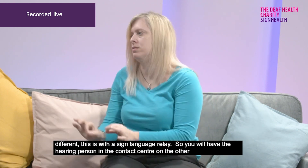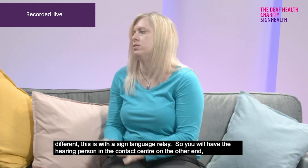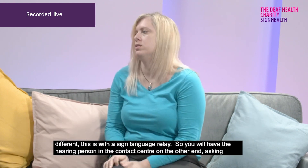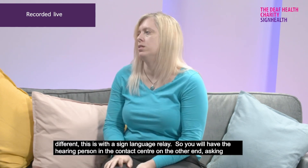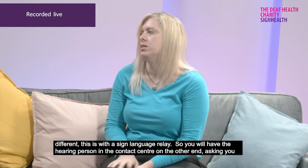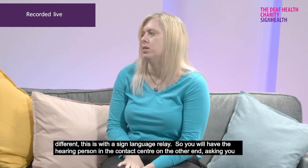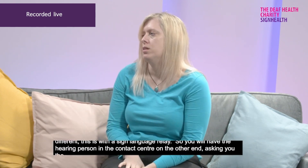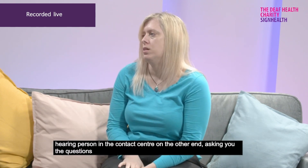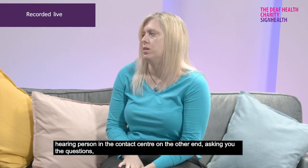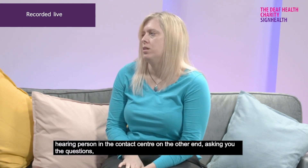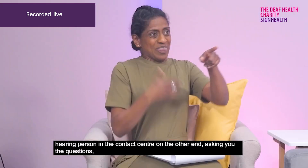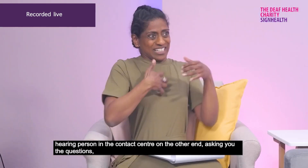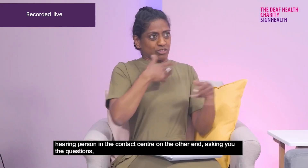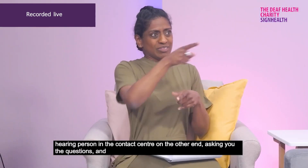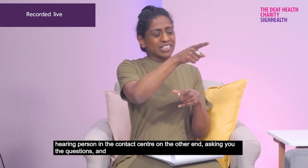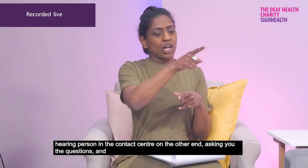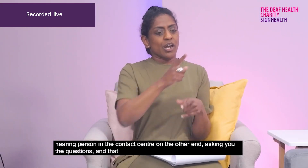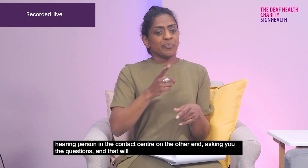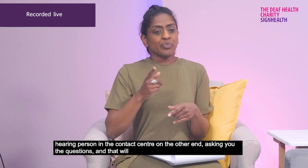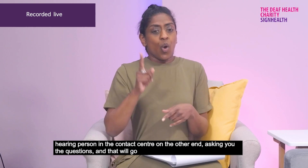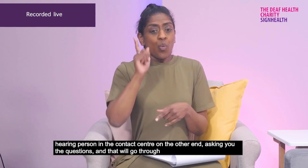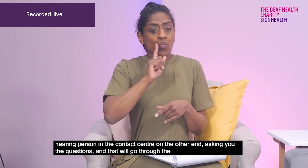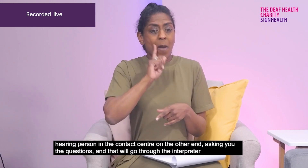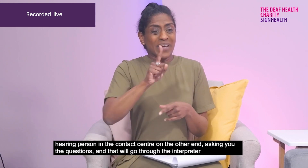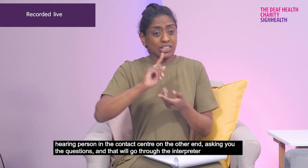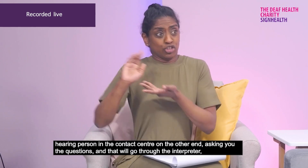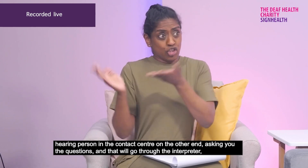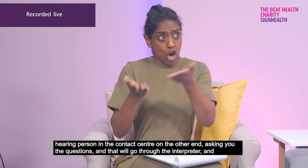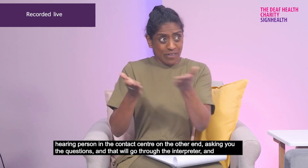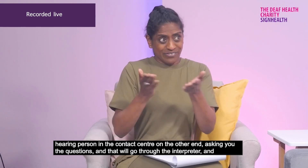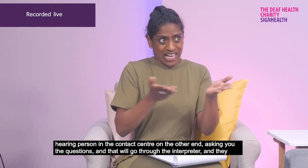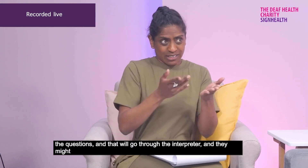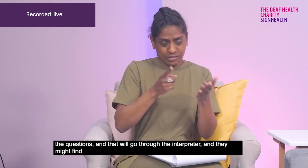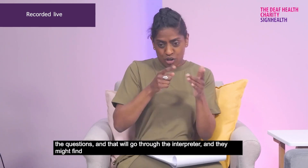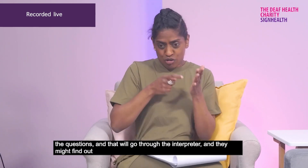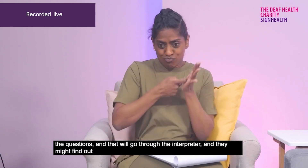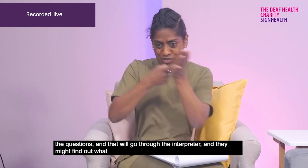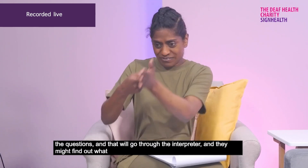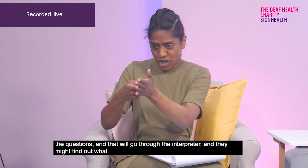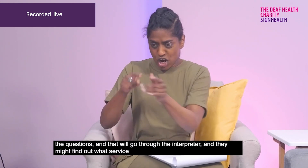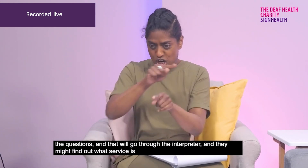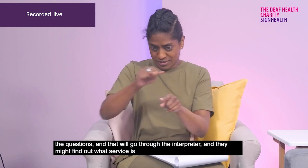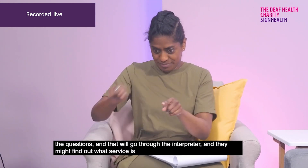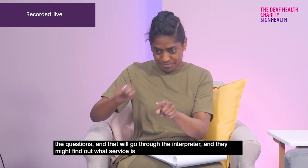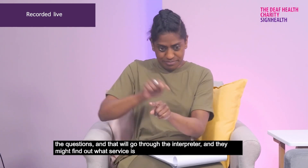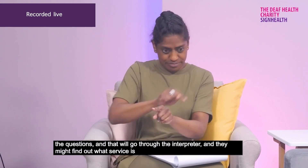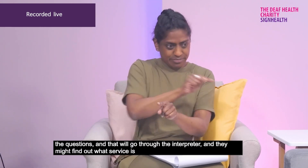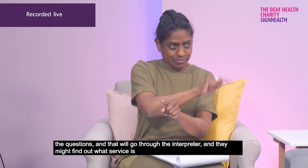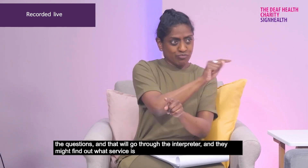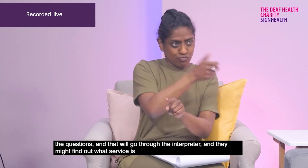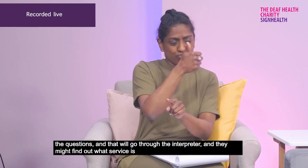end asking you the questions and that will go through the interpreter. And they might find out what service is best for